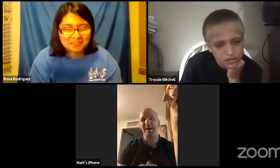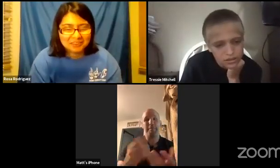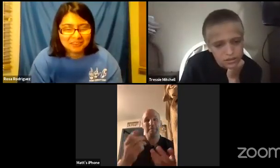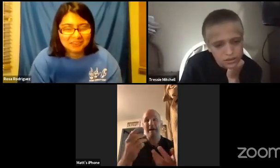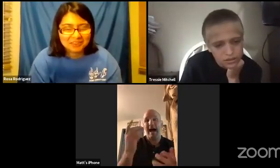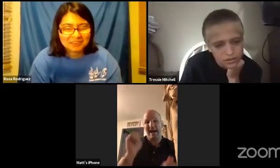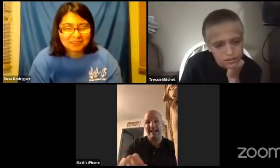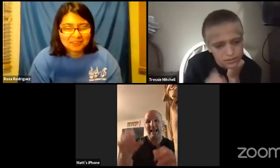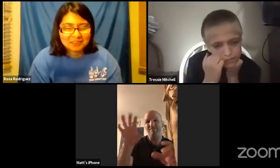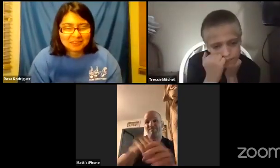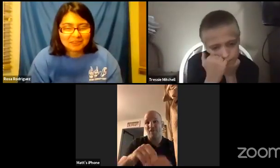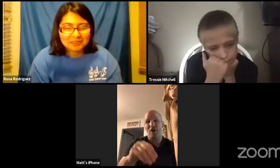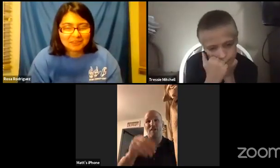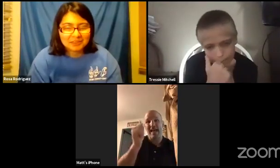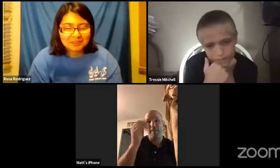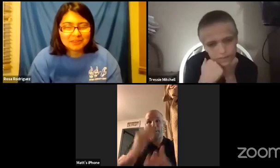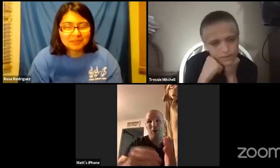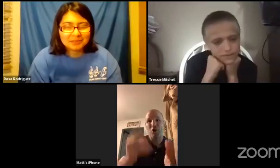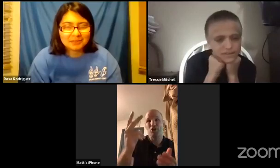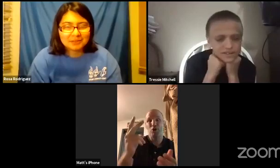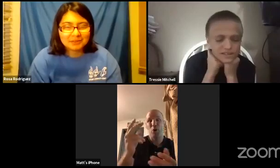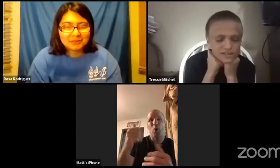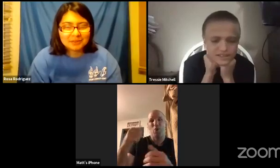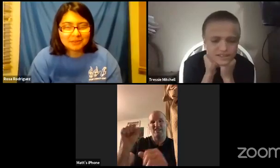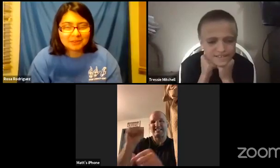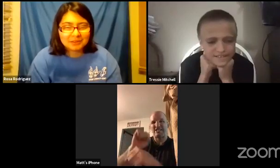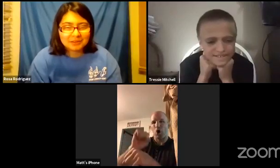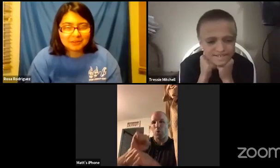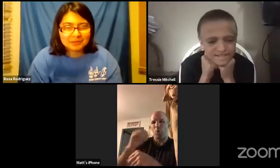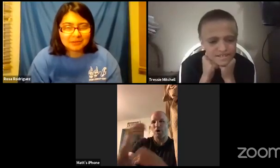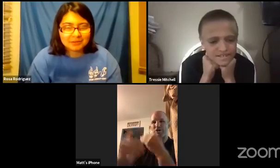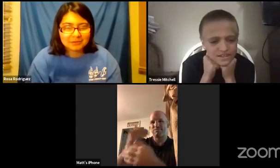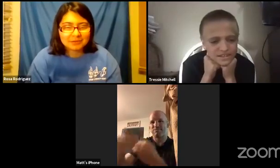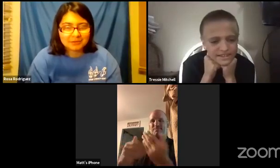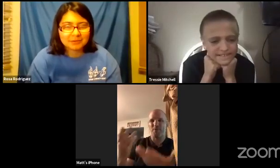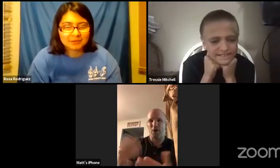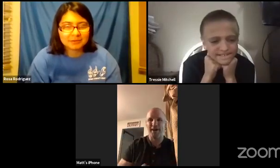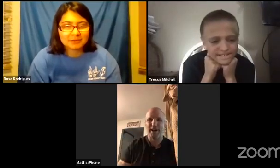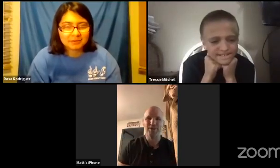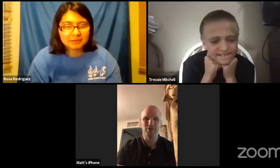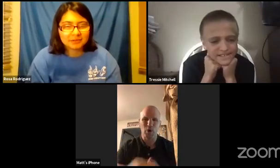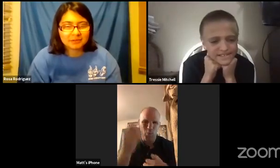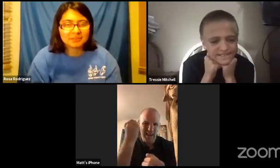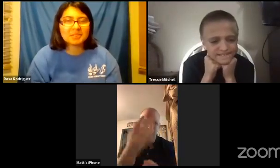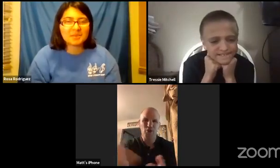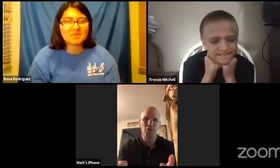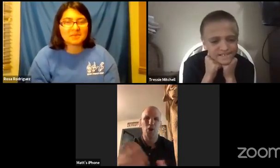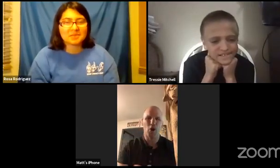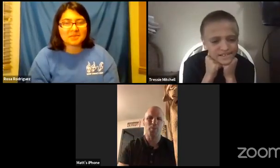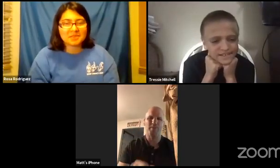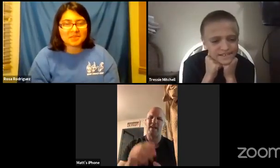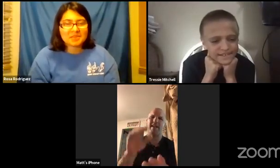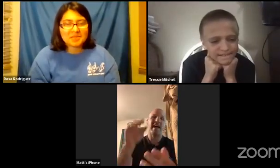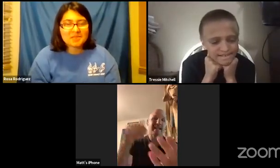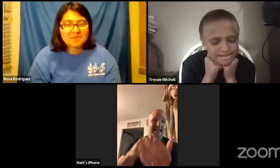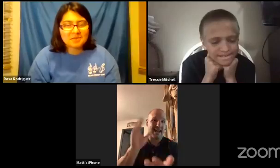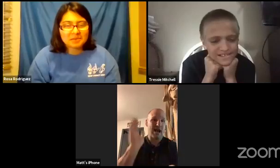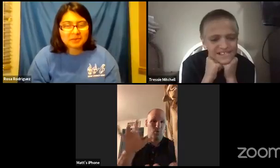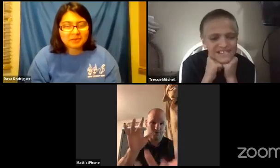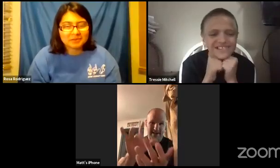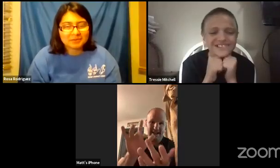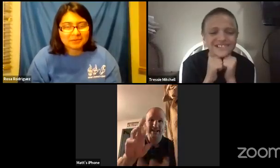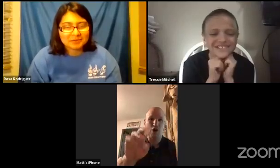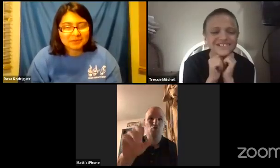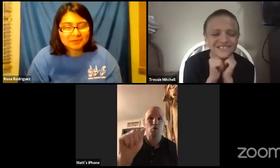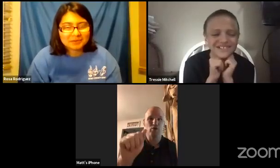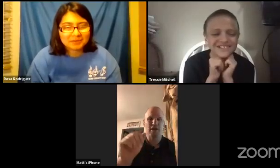a good actor, so um, I could maybe have a cameo in The Hammer too, but I'll